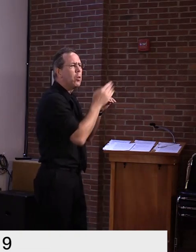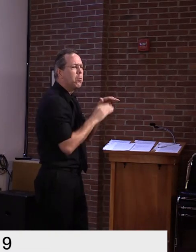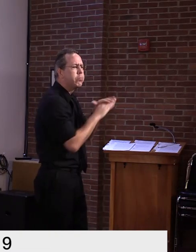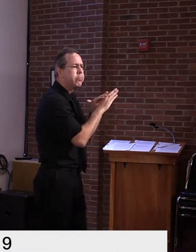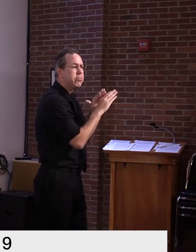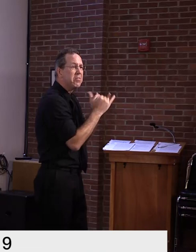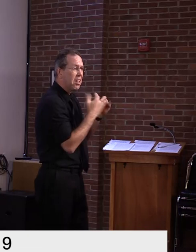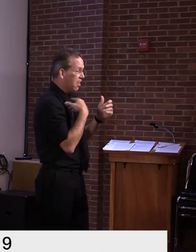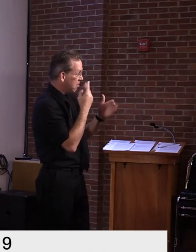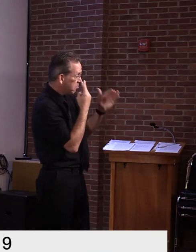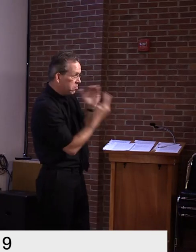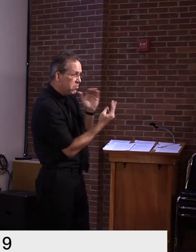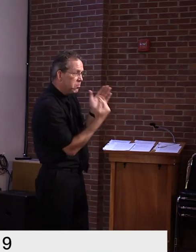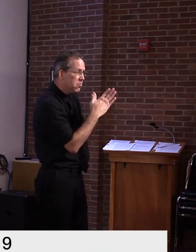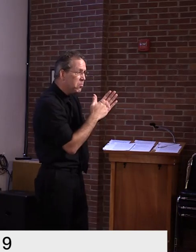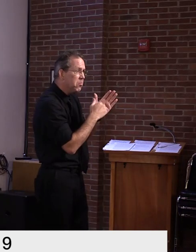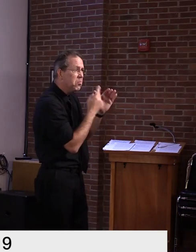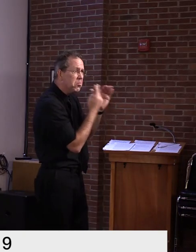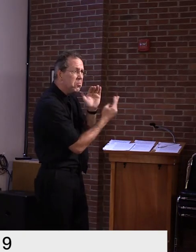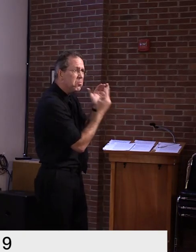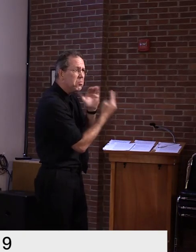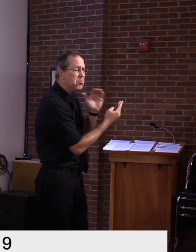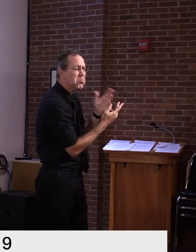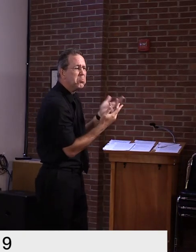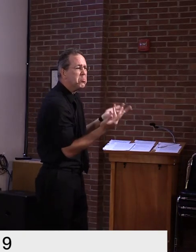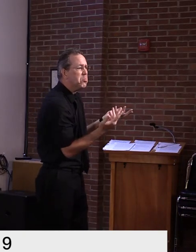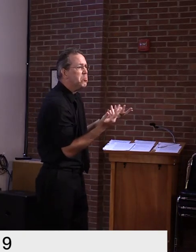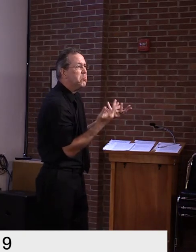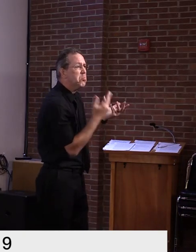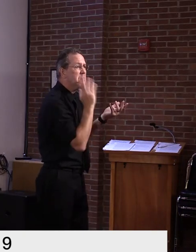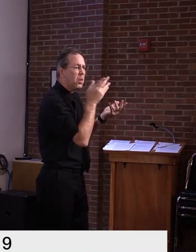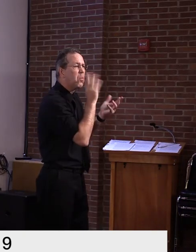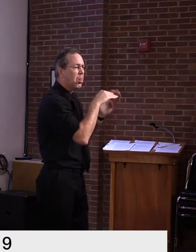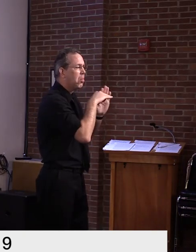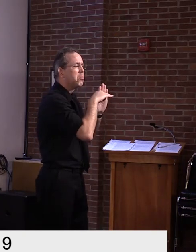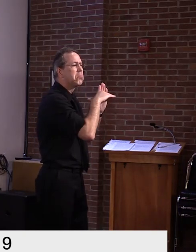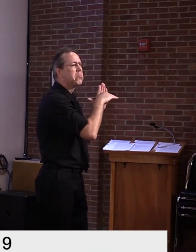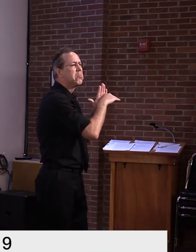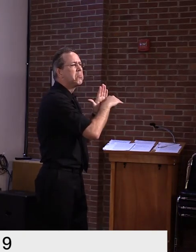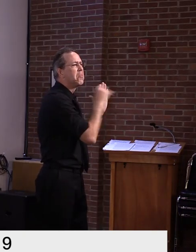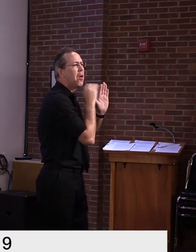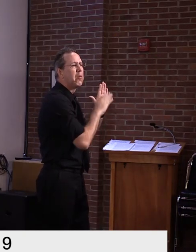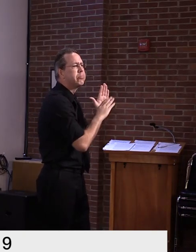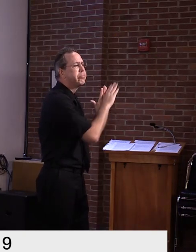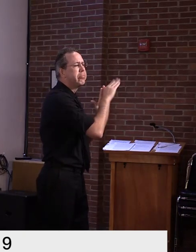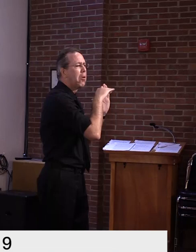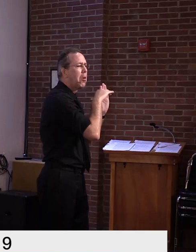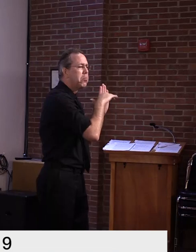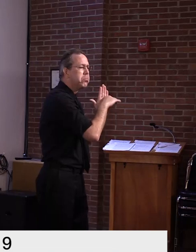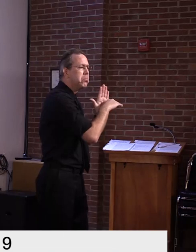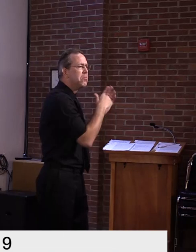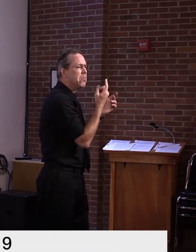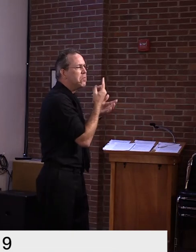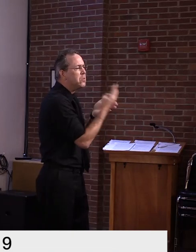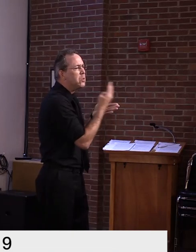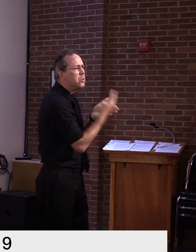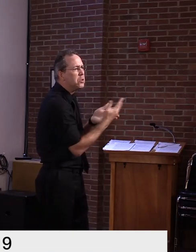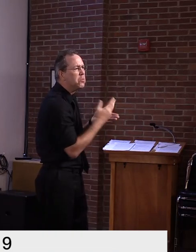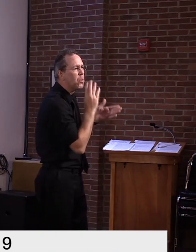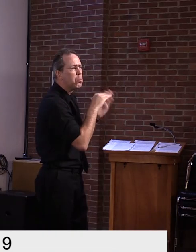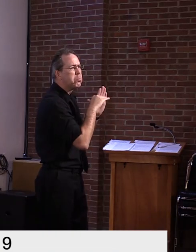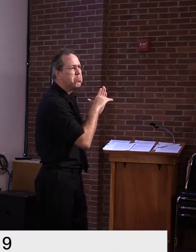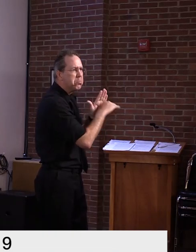are indicating a steady flattening of our numbers over the next few weeks. You can see that we've tracked pretty close